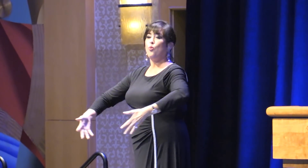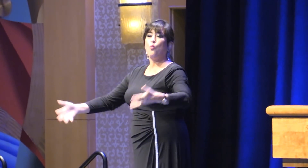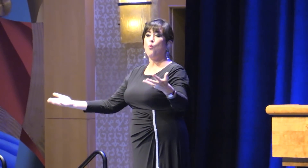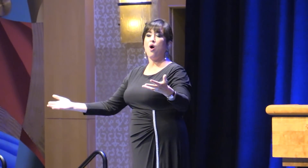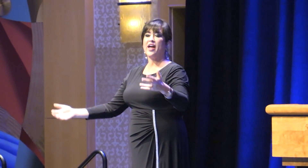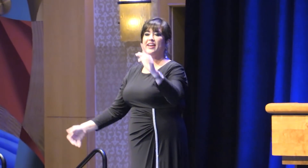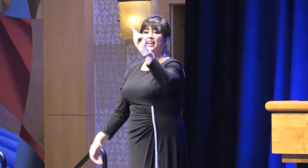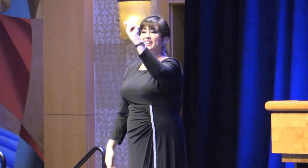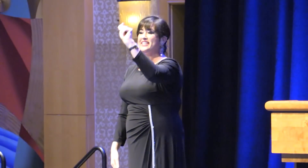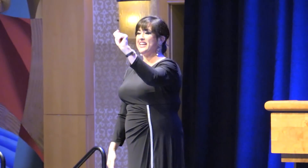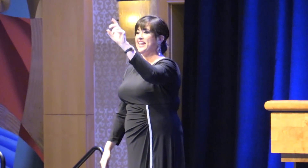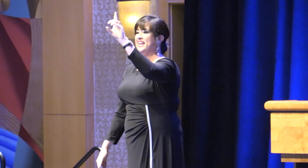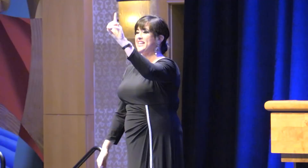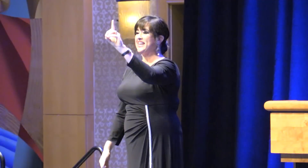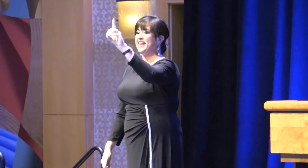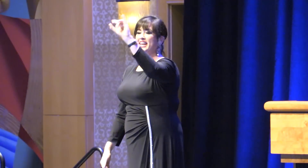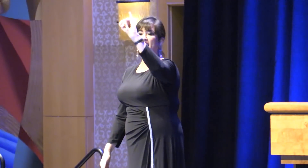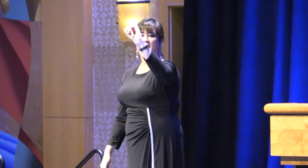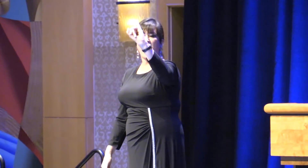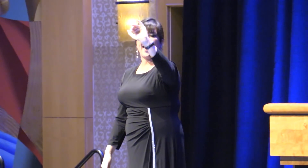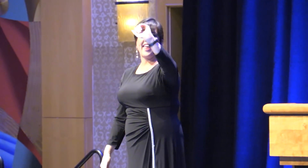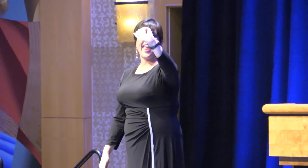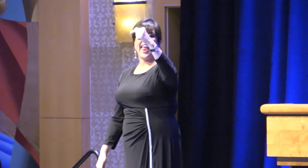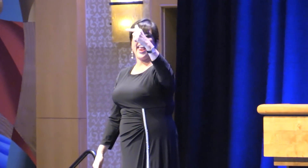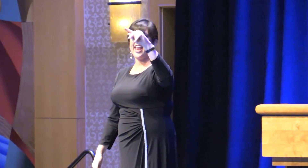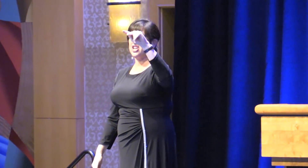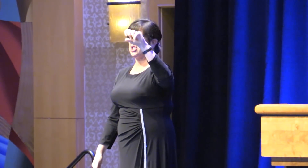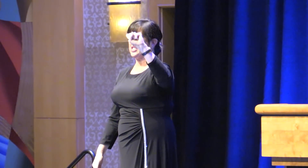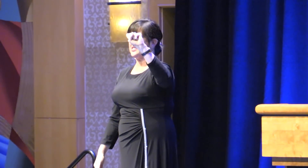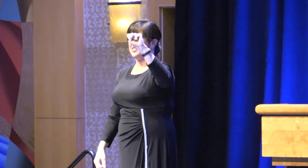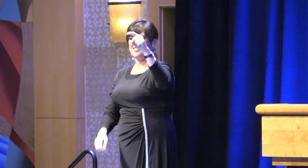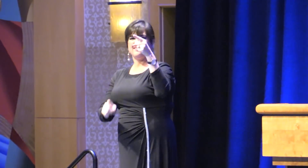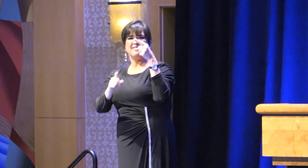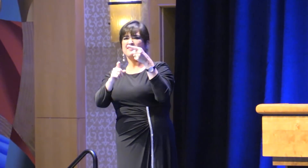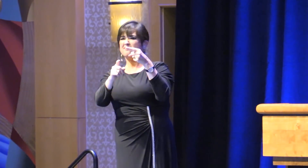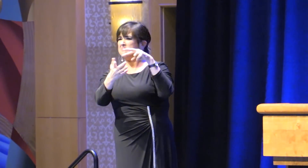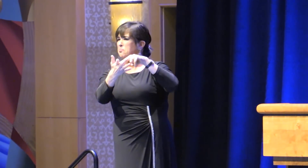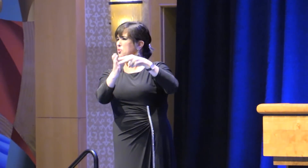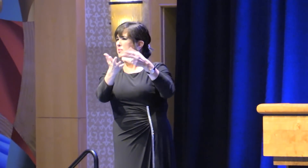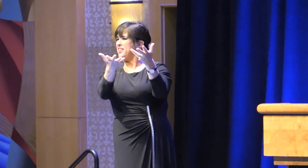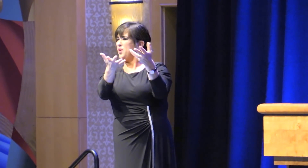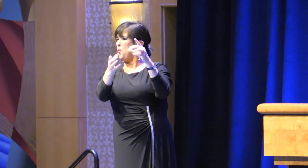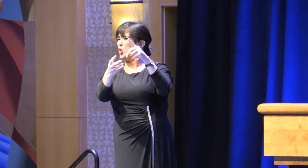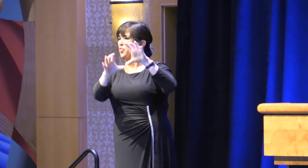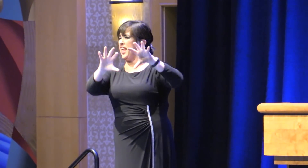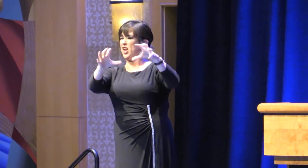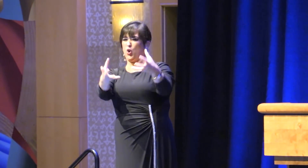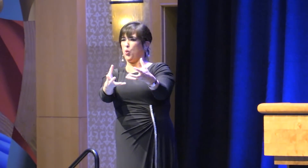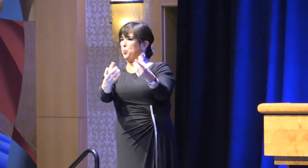back in the old days. We called them the TDI agents.